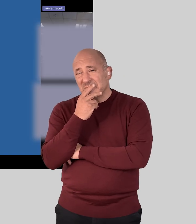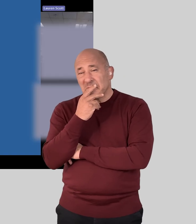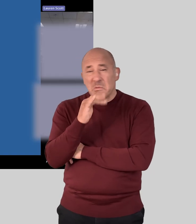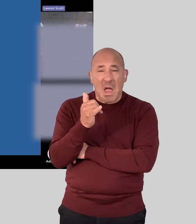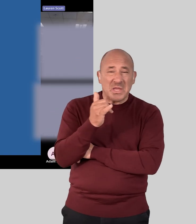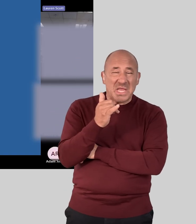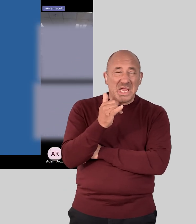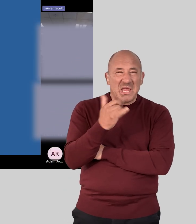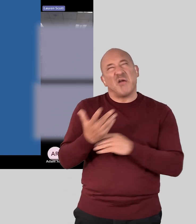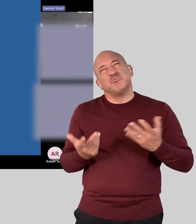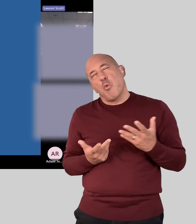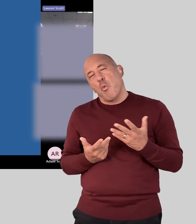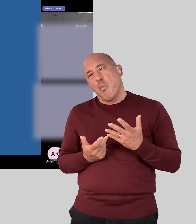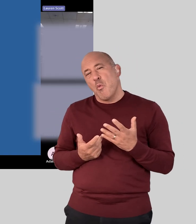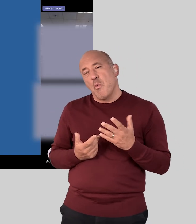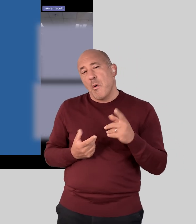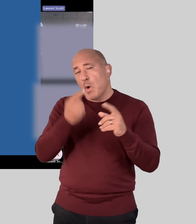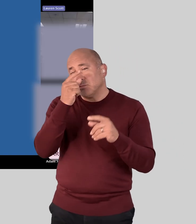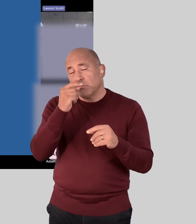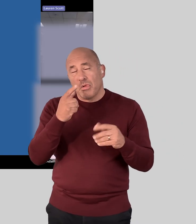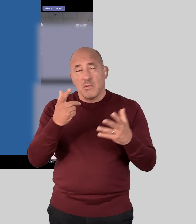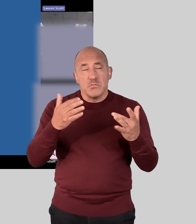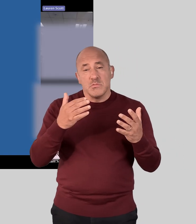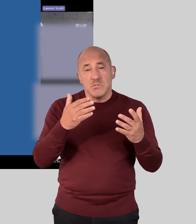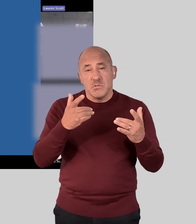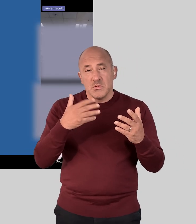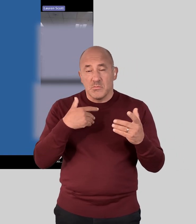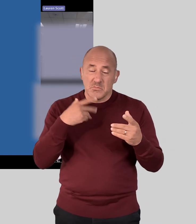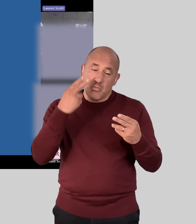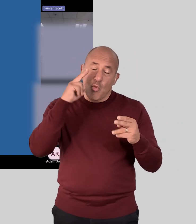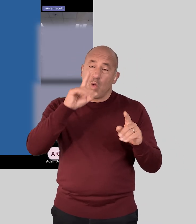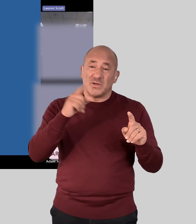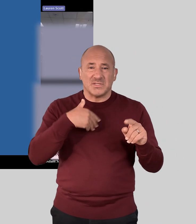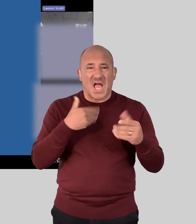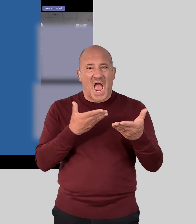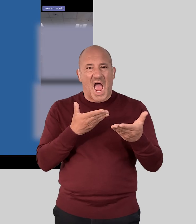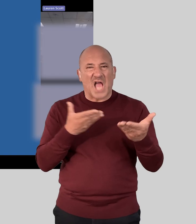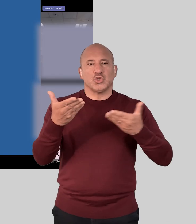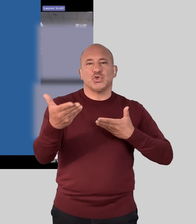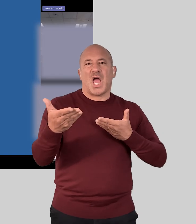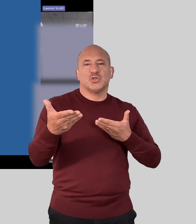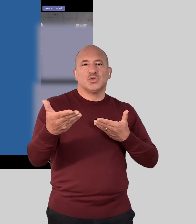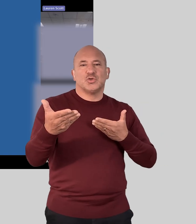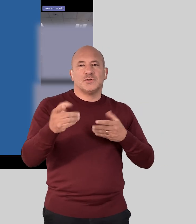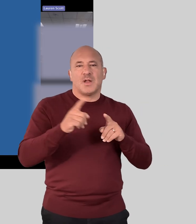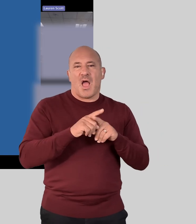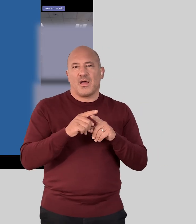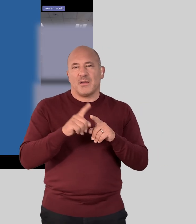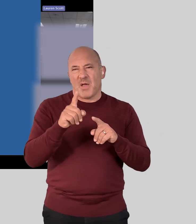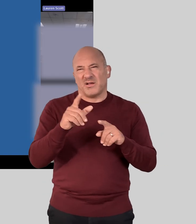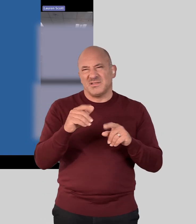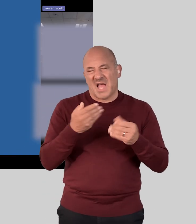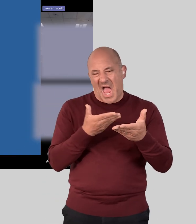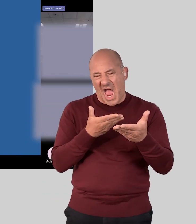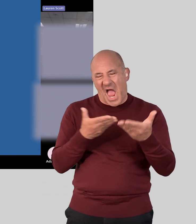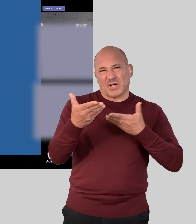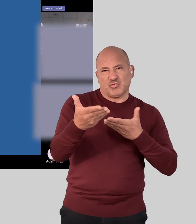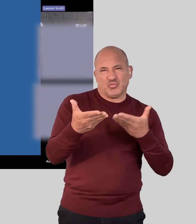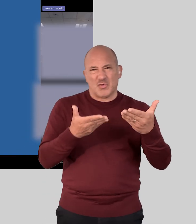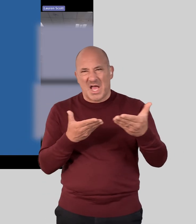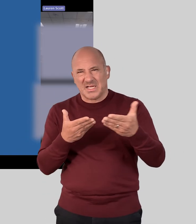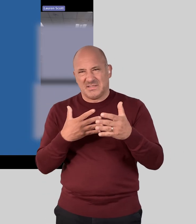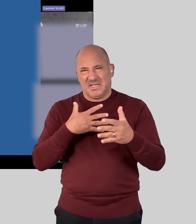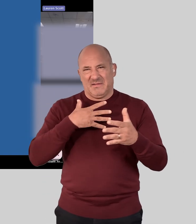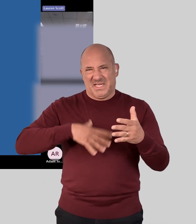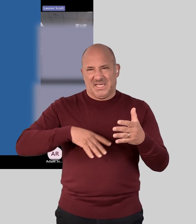I think you could call it, sometimes you could say it's, I don't know, I was going to say you could call it an exchange, but also an exchange kind of requires you to be in response to